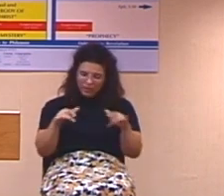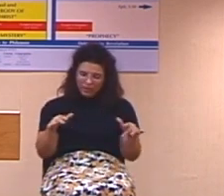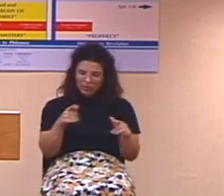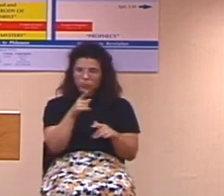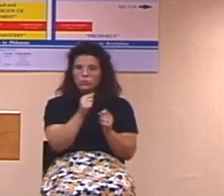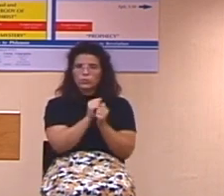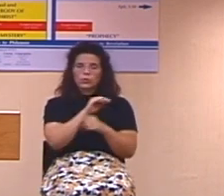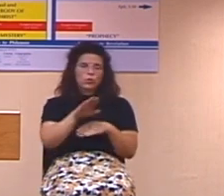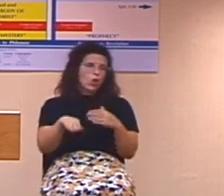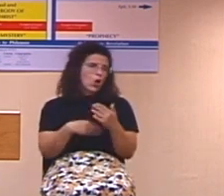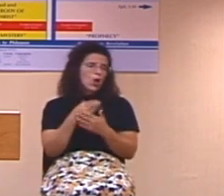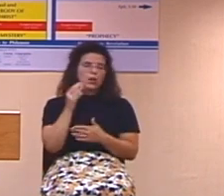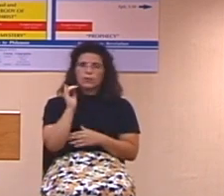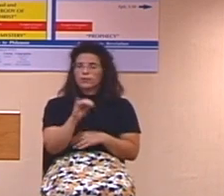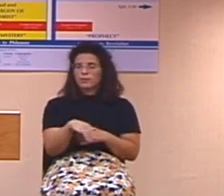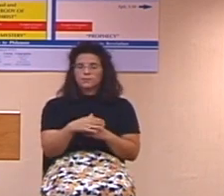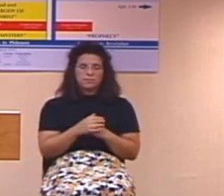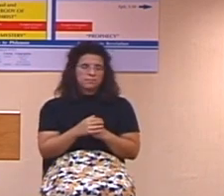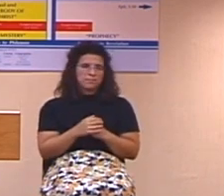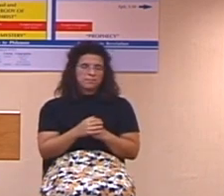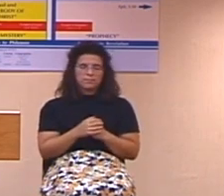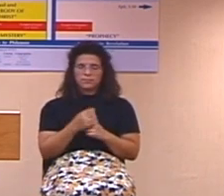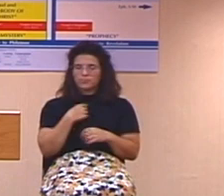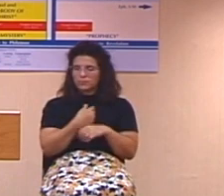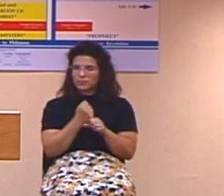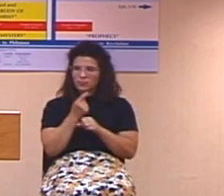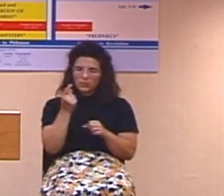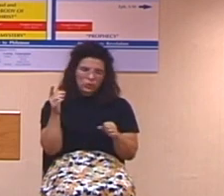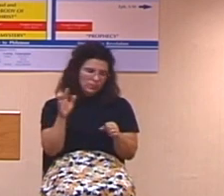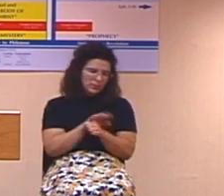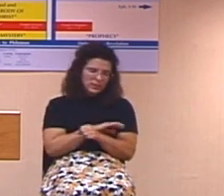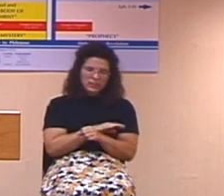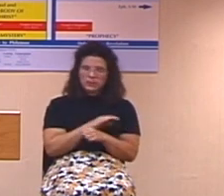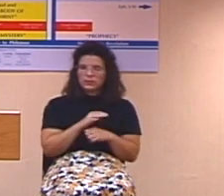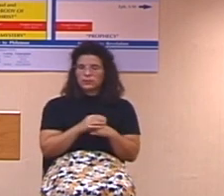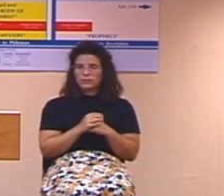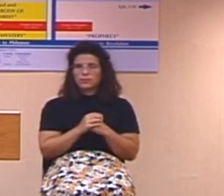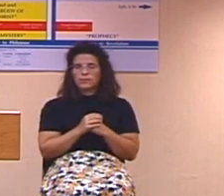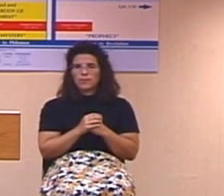all of it. I've made you complete.